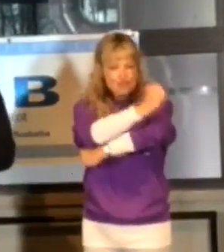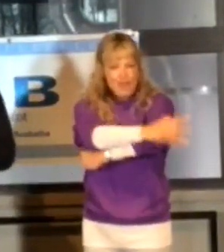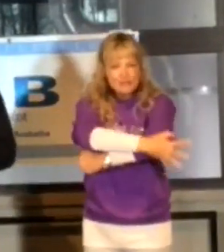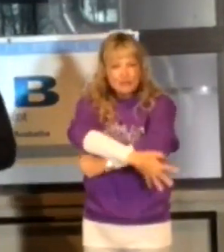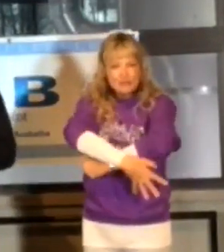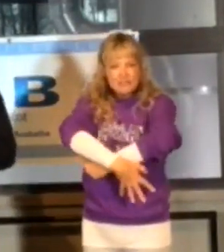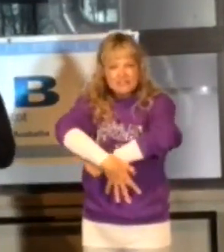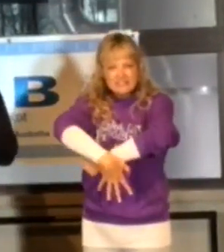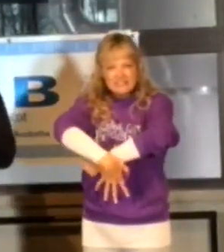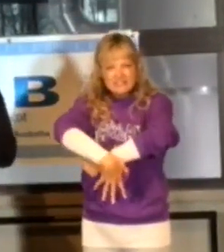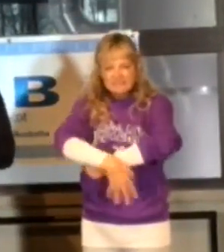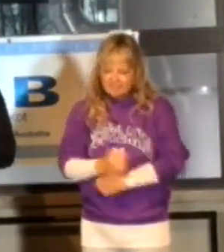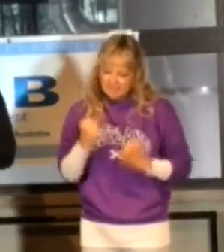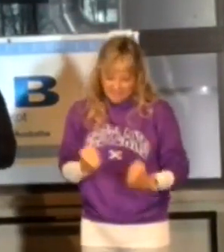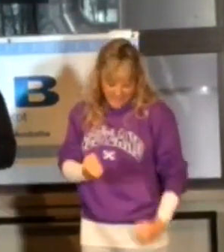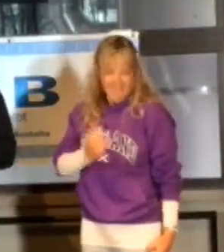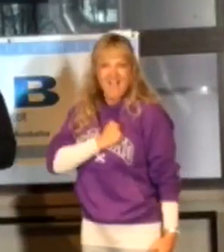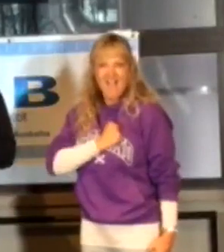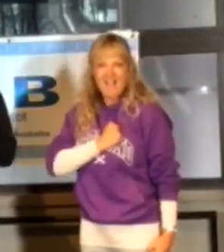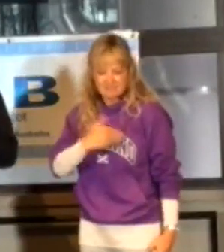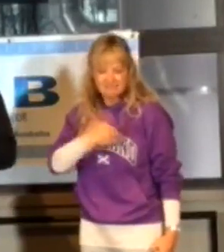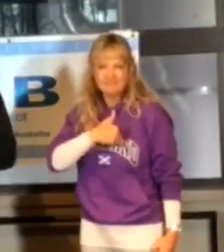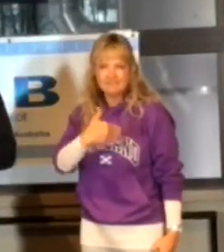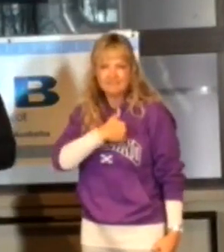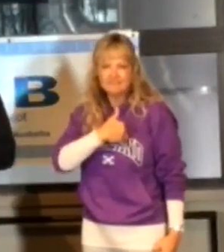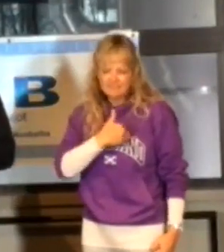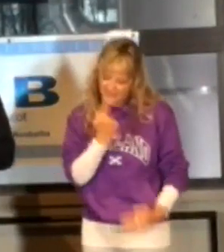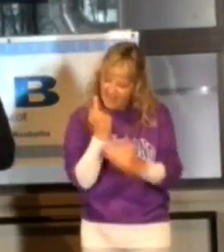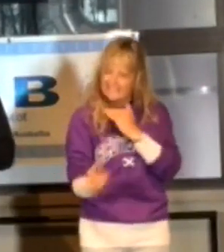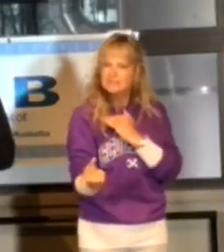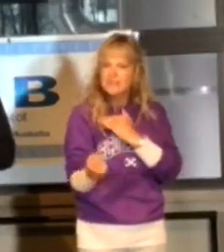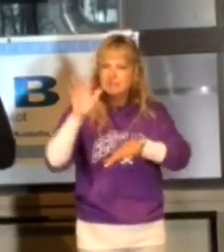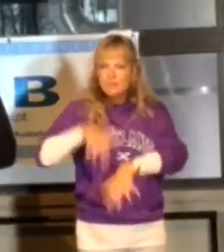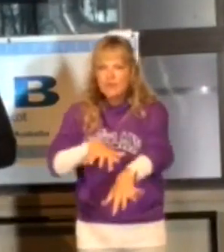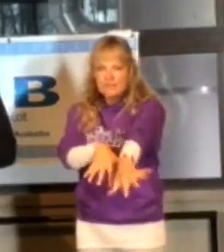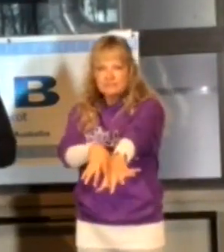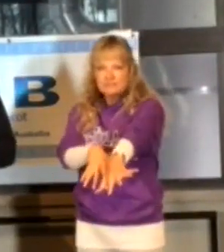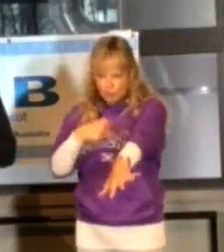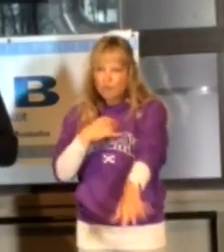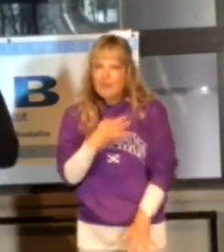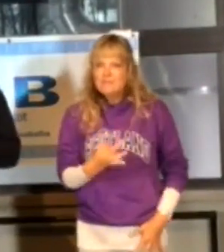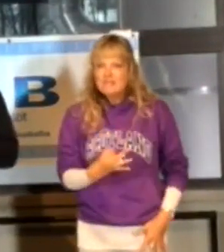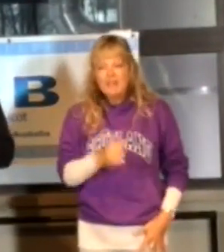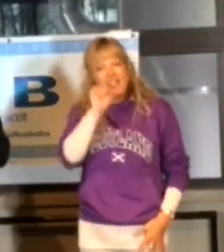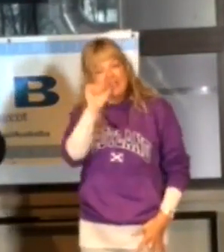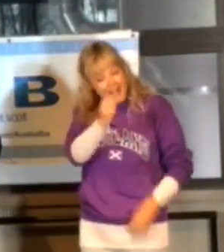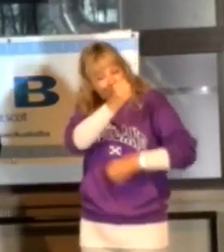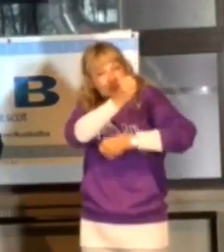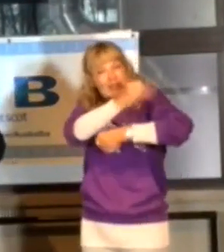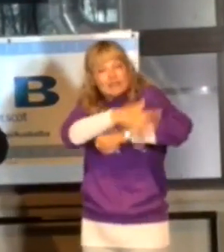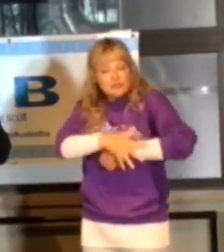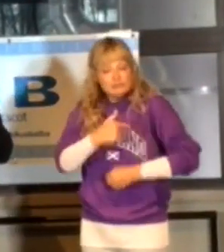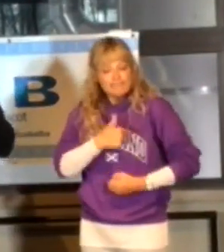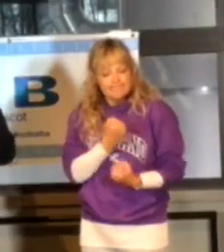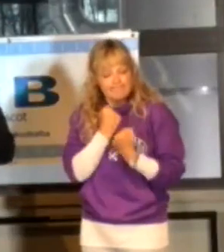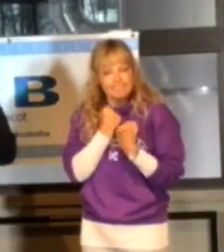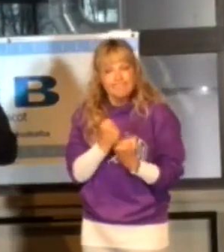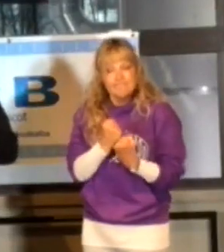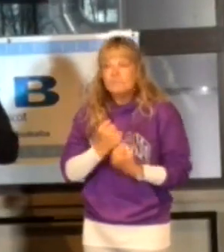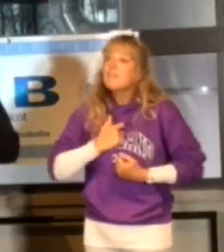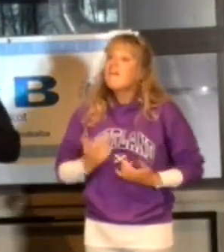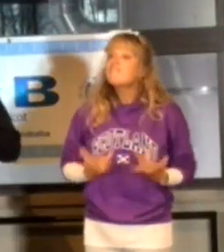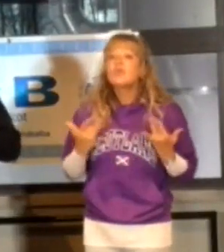grassroots heart of the independence movement. And that grassroots heart, in my